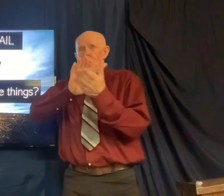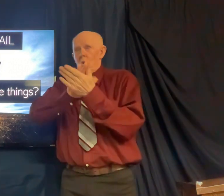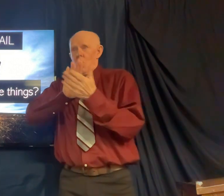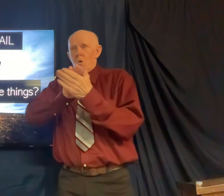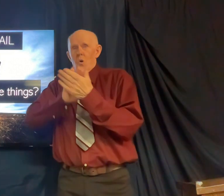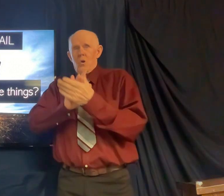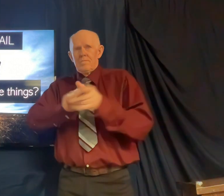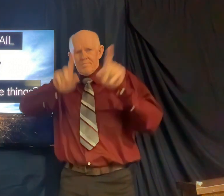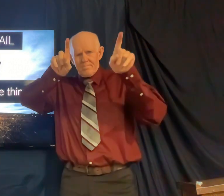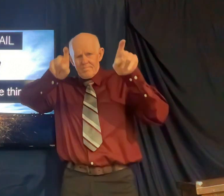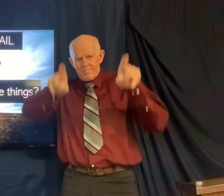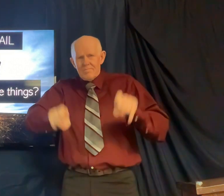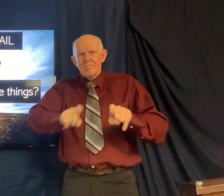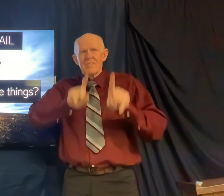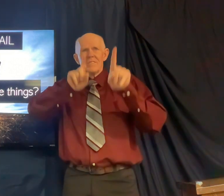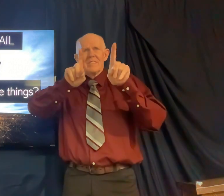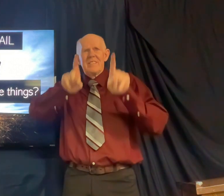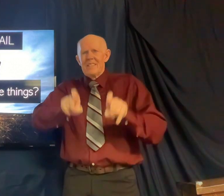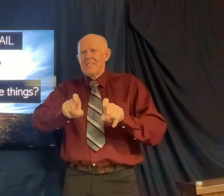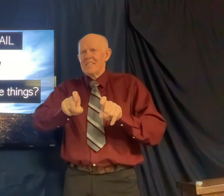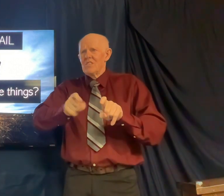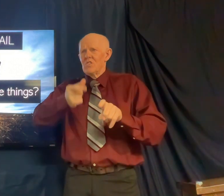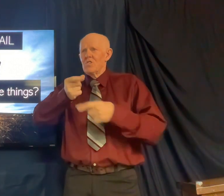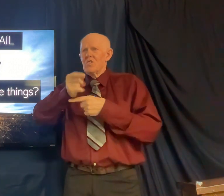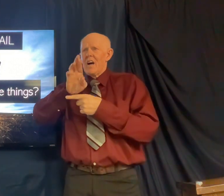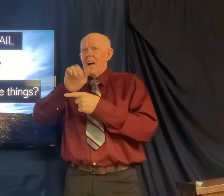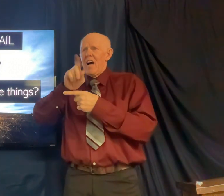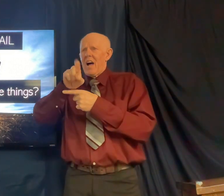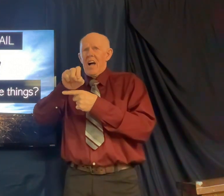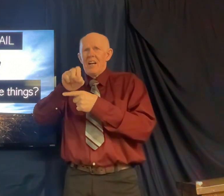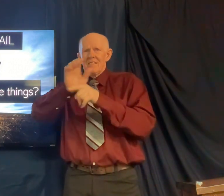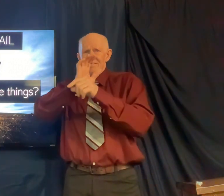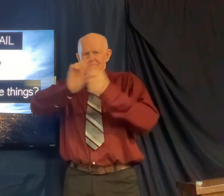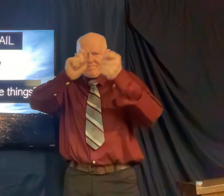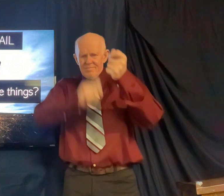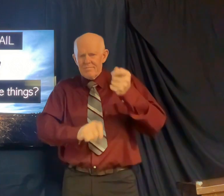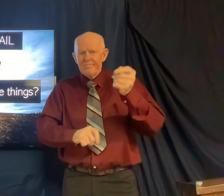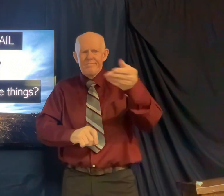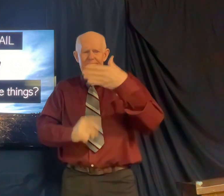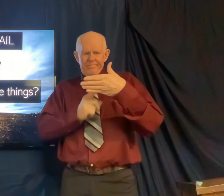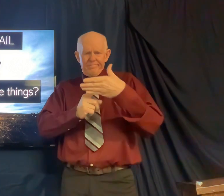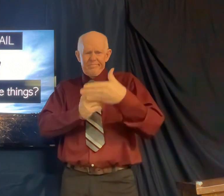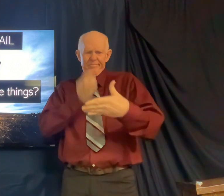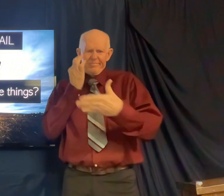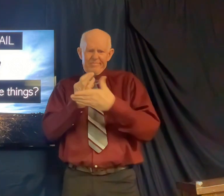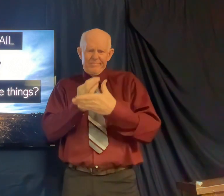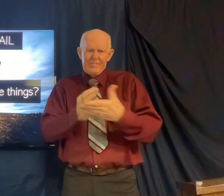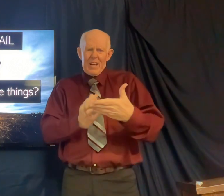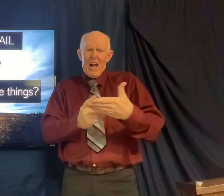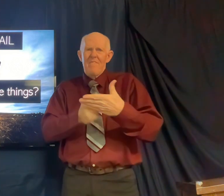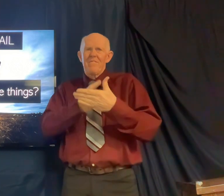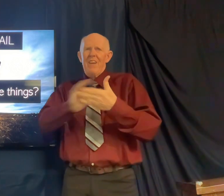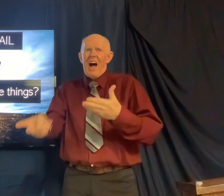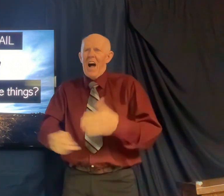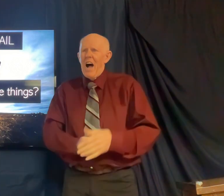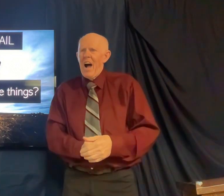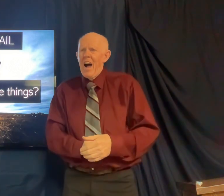Or children. It's time for children to go to school. They have a test on that day. They answer the test and they